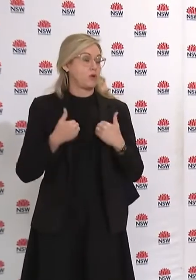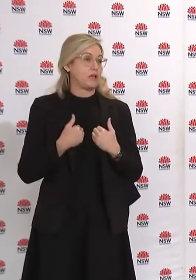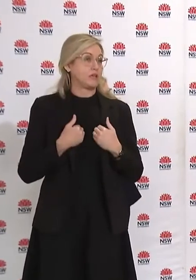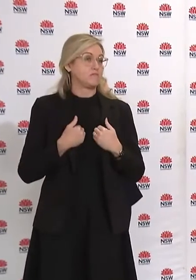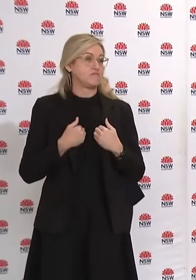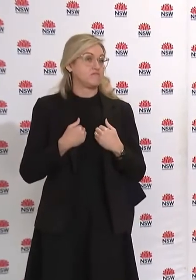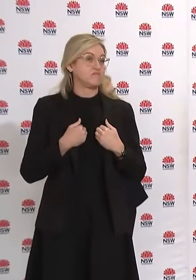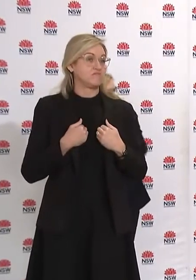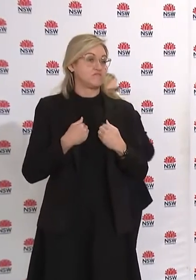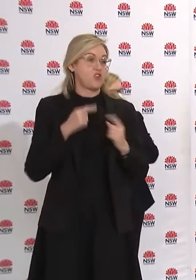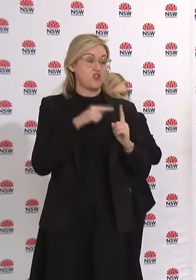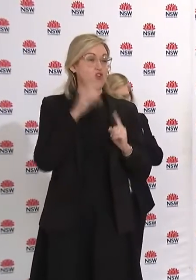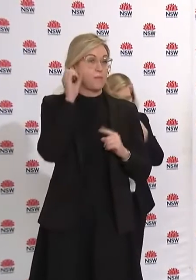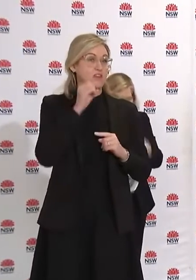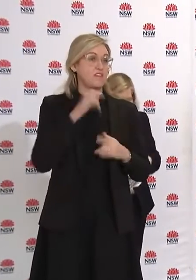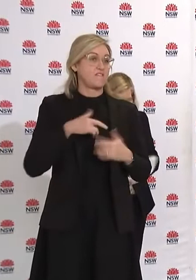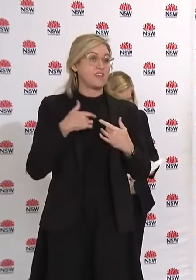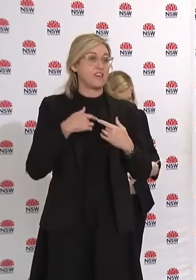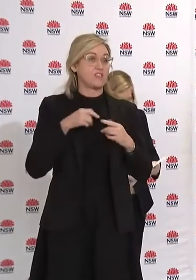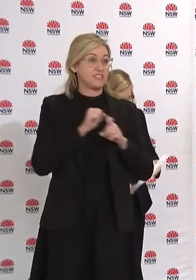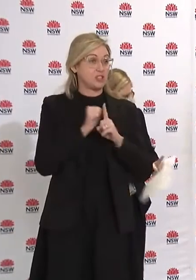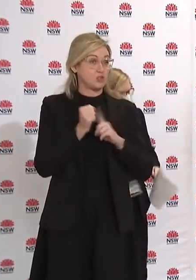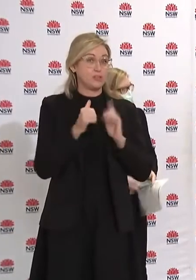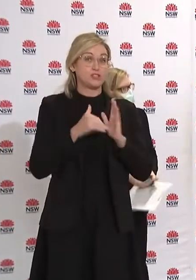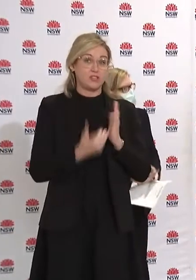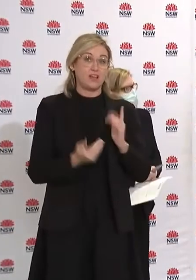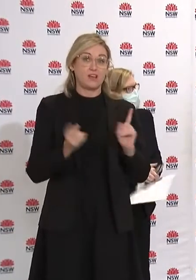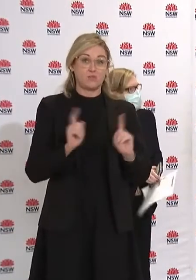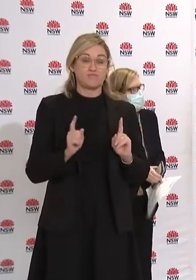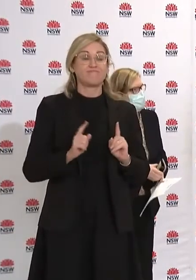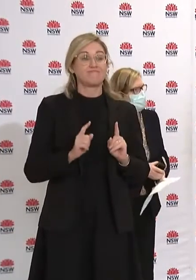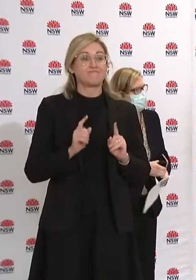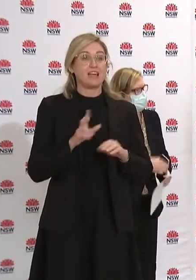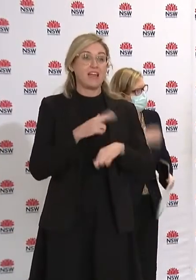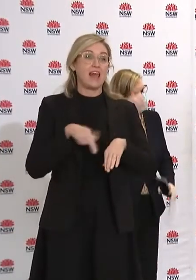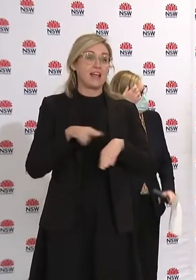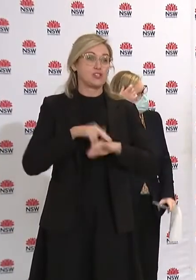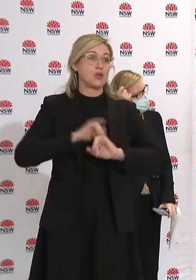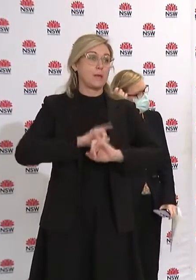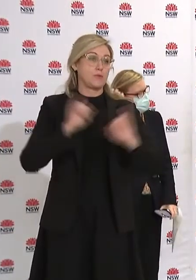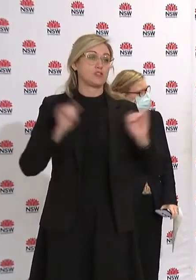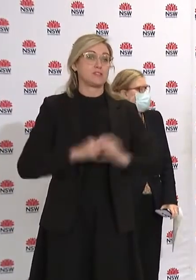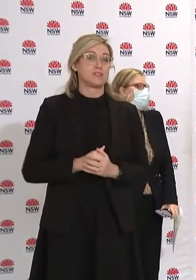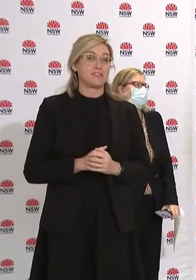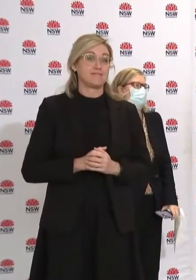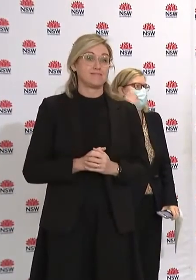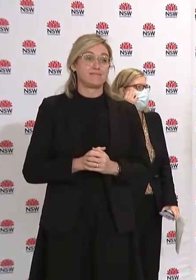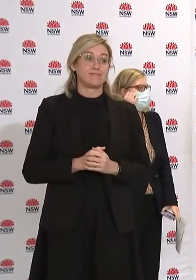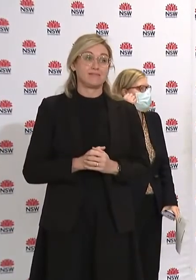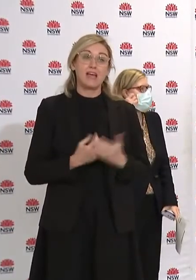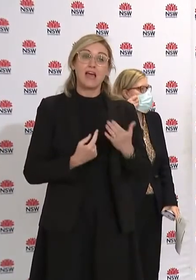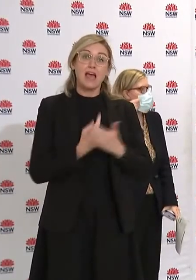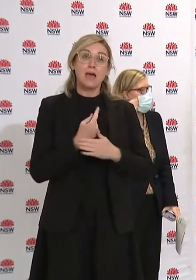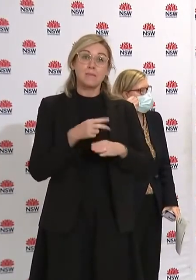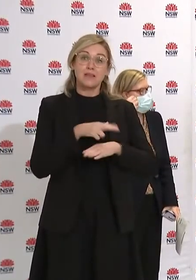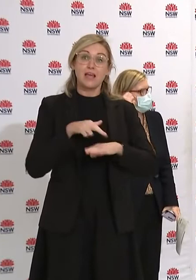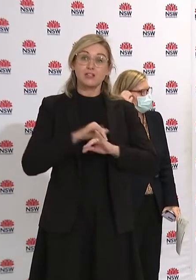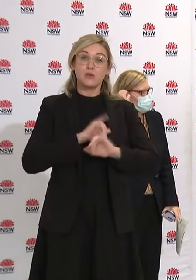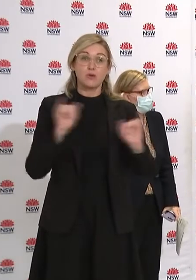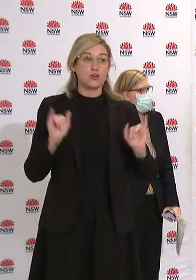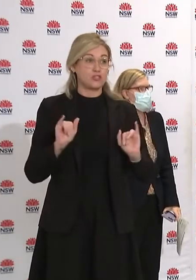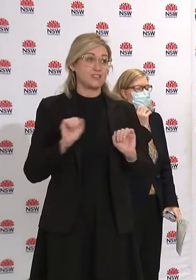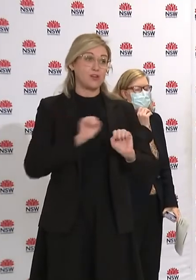national emergency. In a national emergency, every citizen has a duty to do what they can to